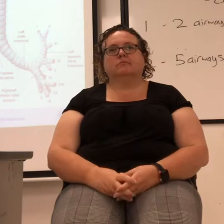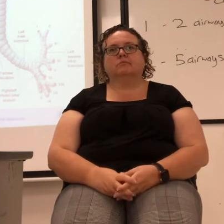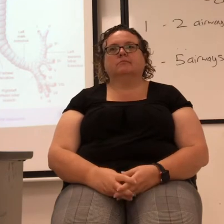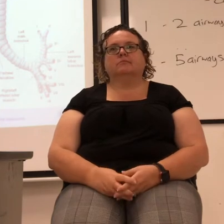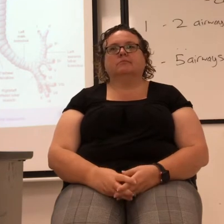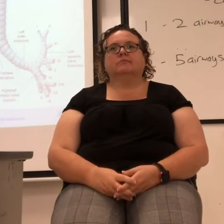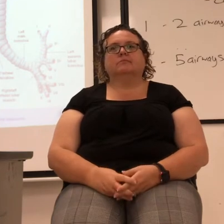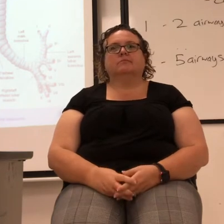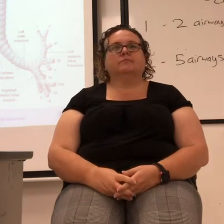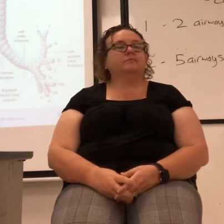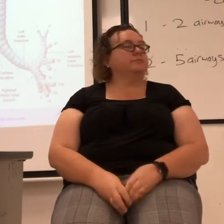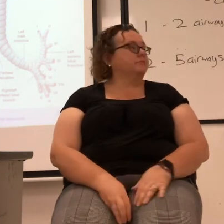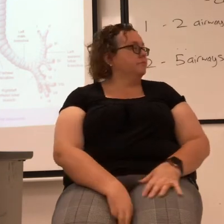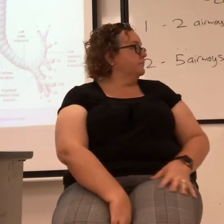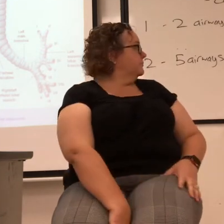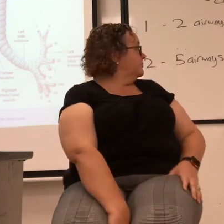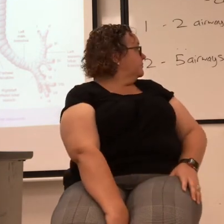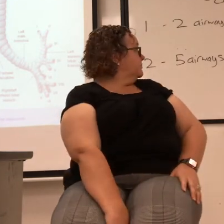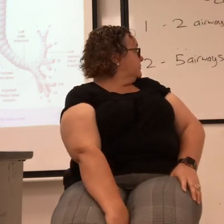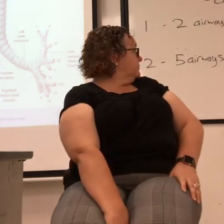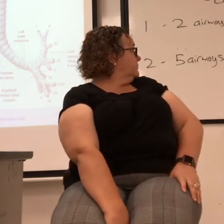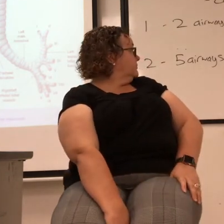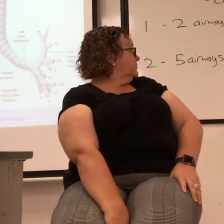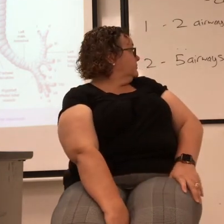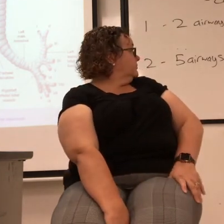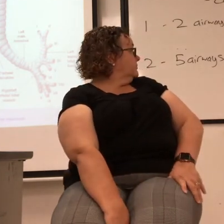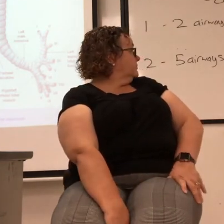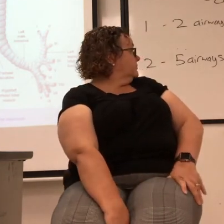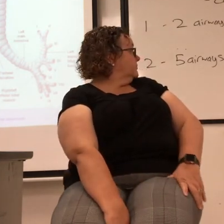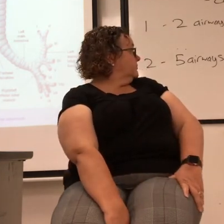Each conduct air to a lobe